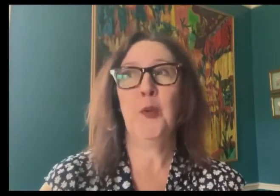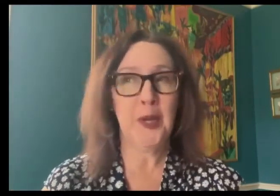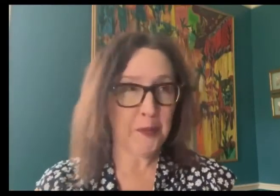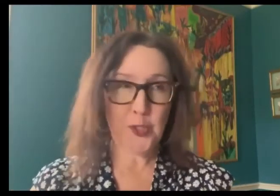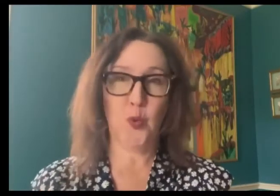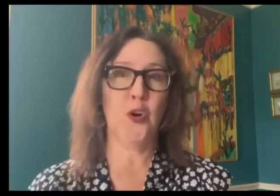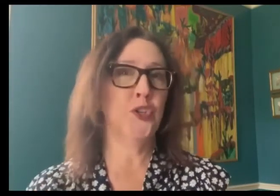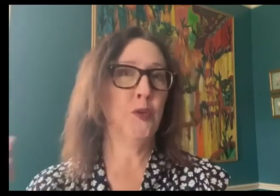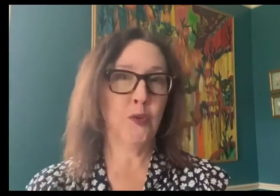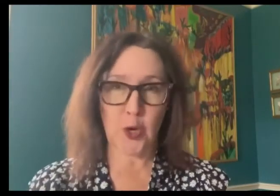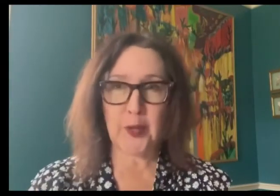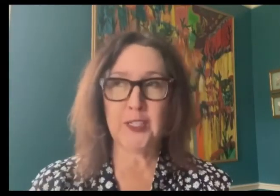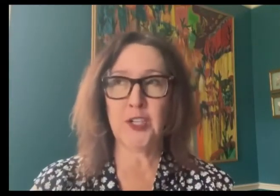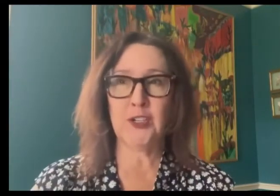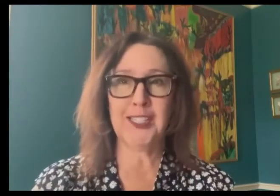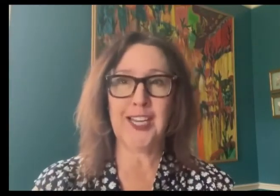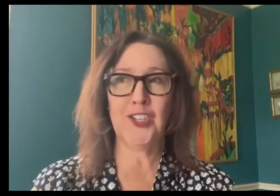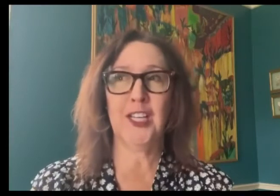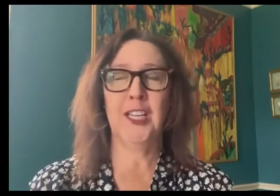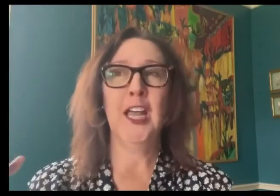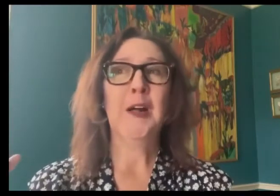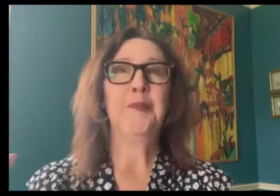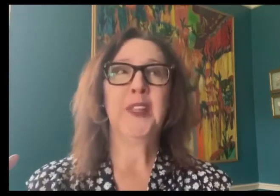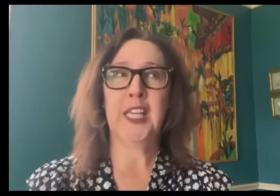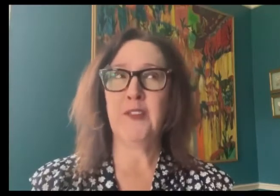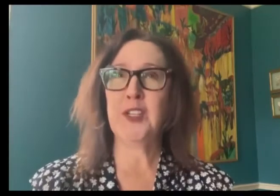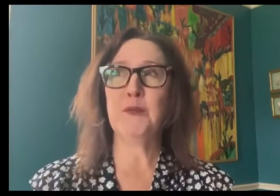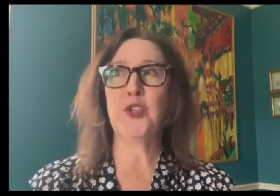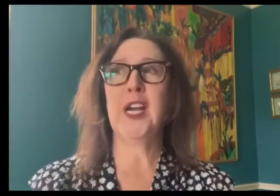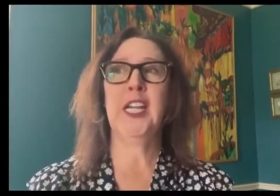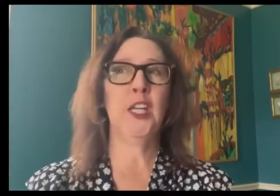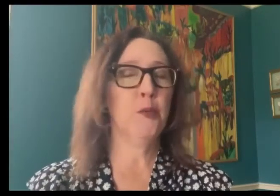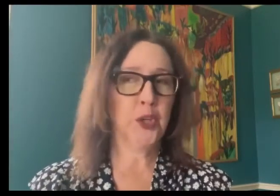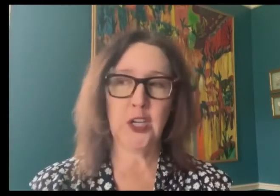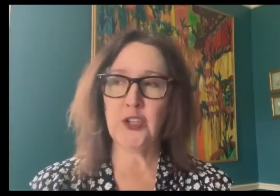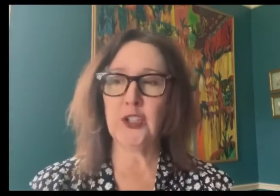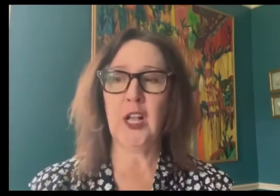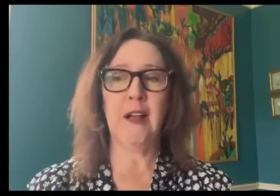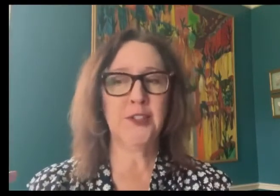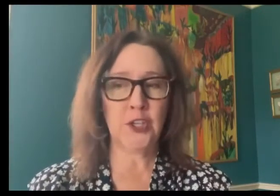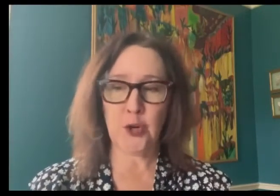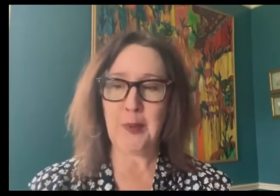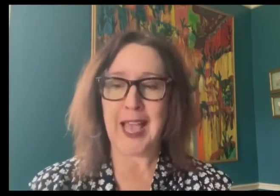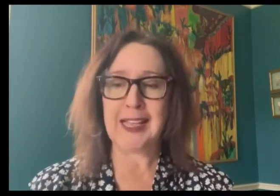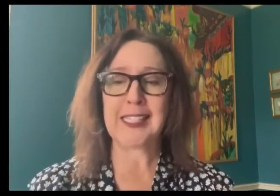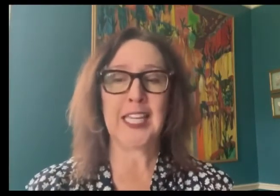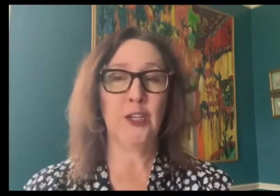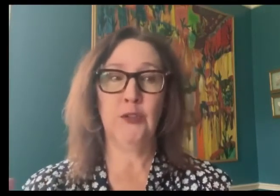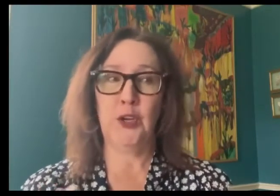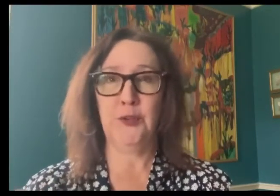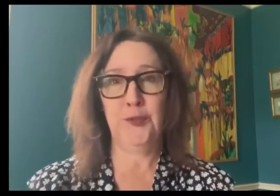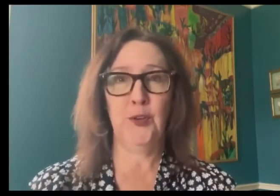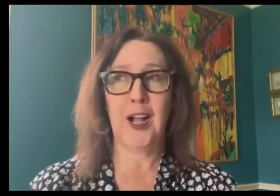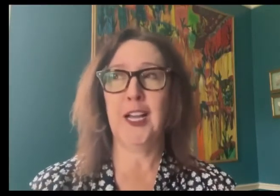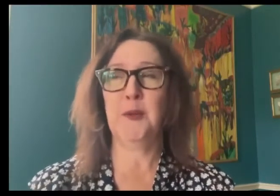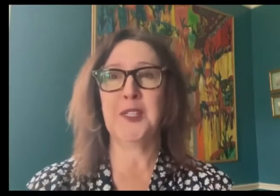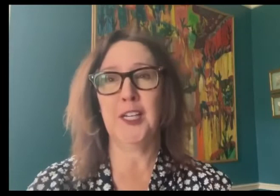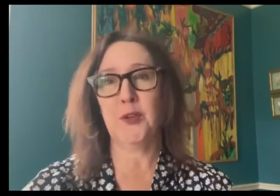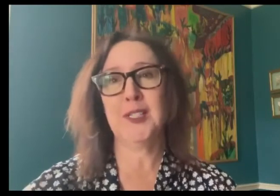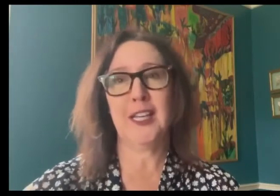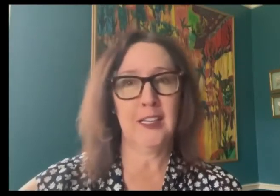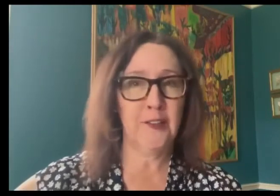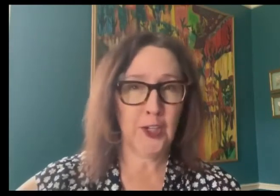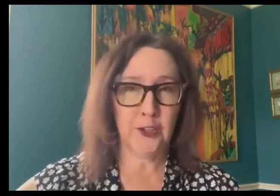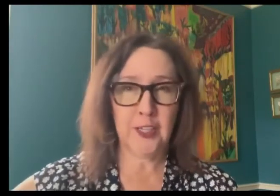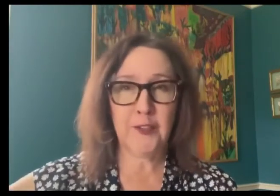then they open up the doors. You go into your station. They give you some training. You put on your gloves and your mask, and you load food items,